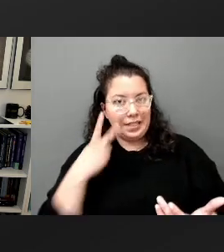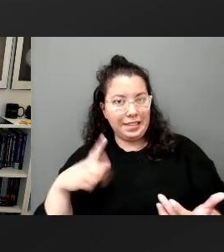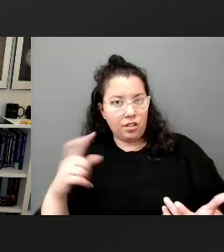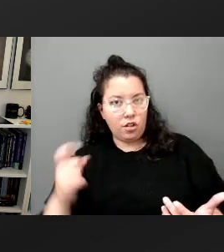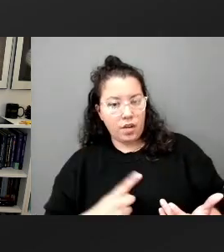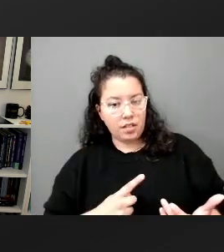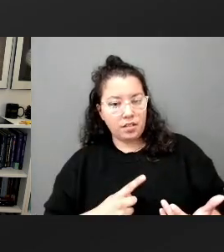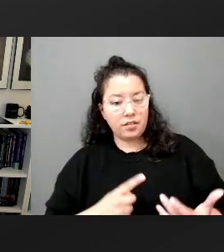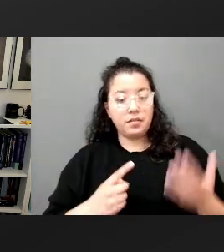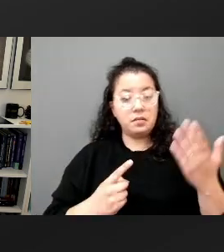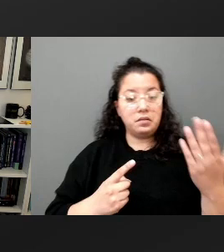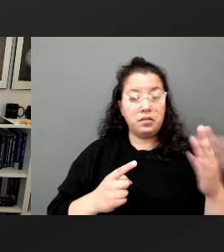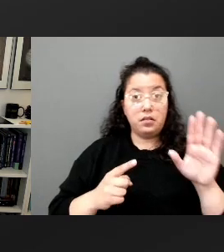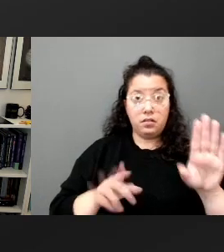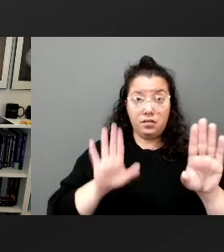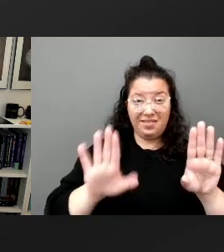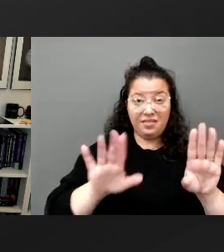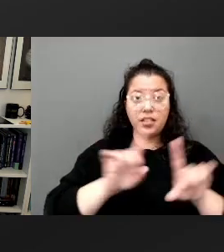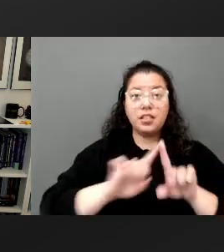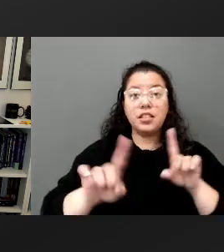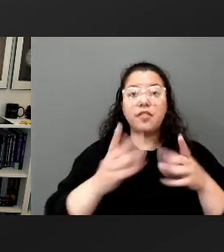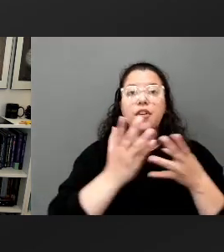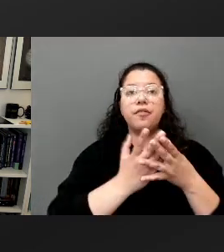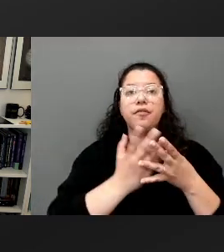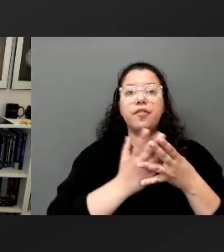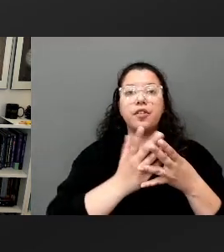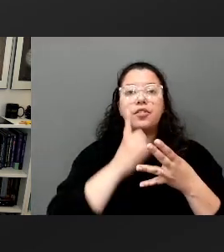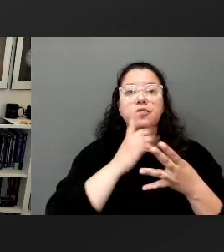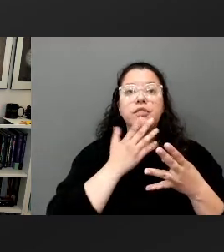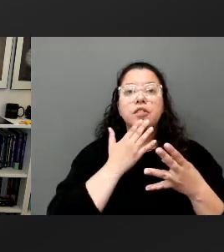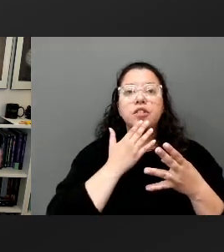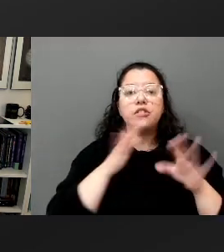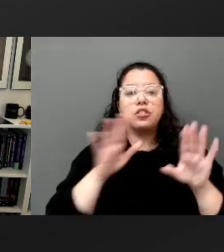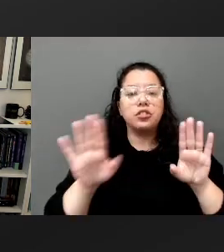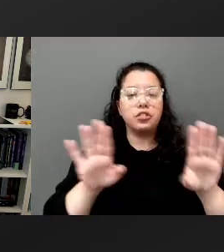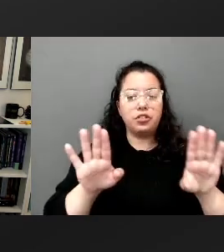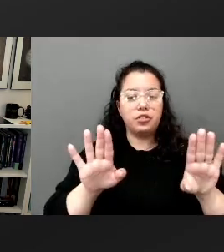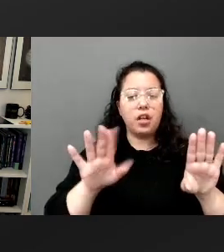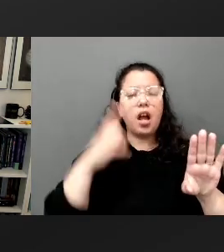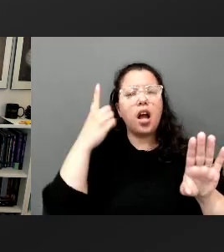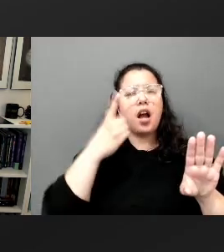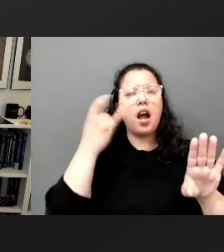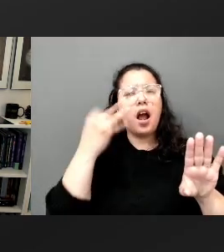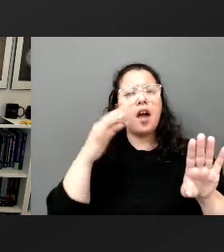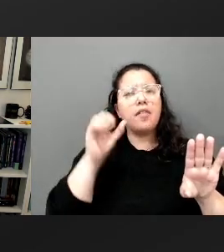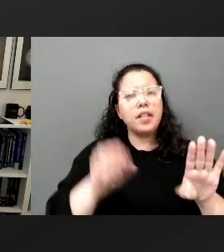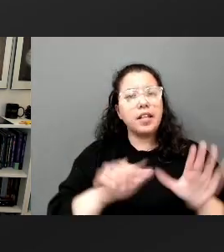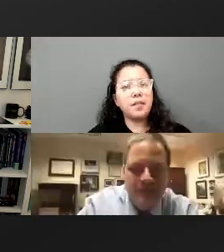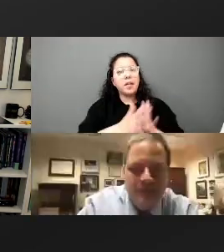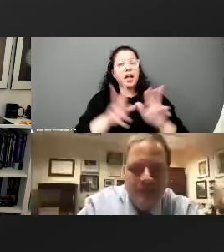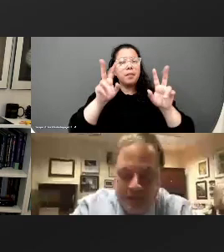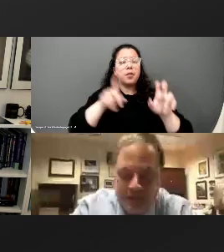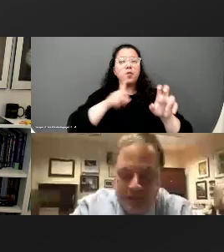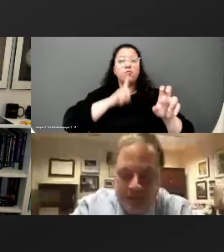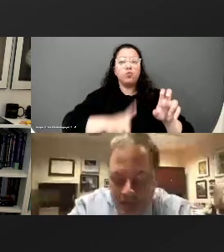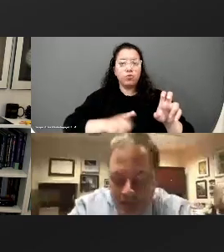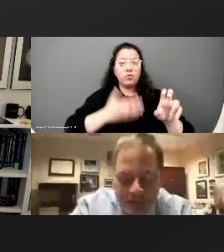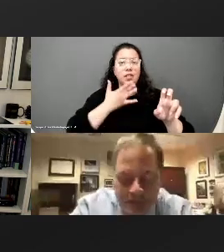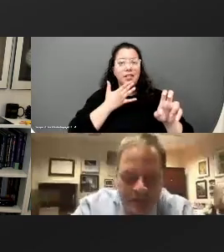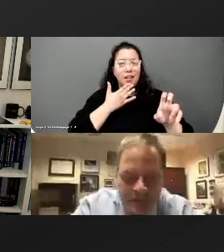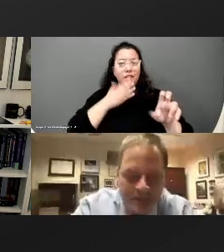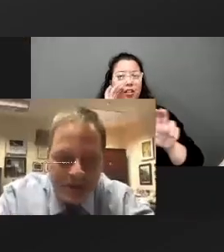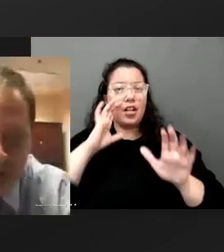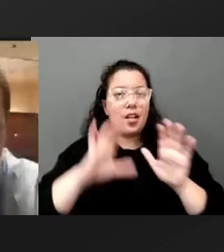different infrared filters. Is it possible to convert these to true color images? That's a